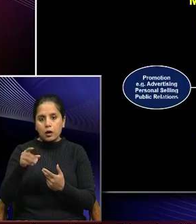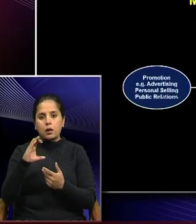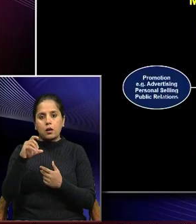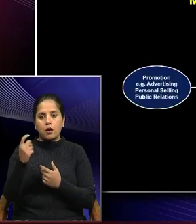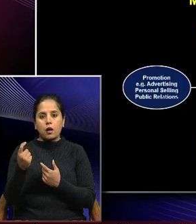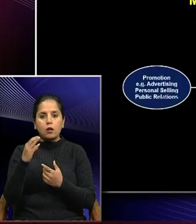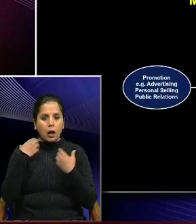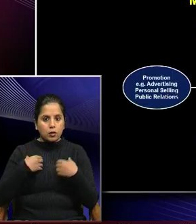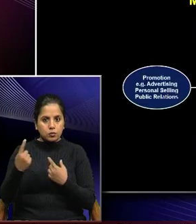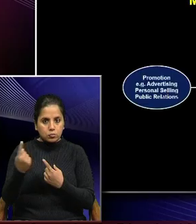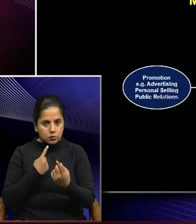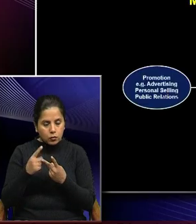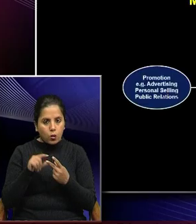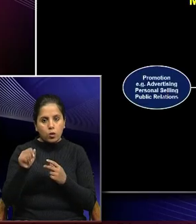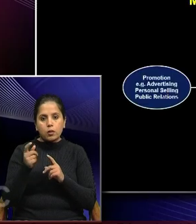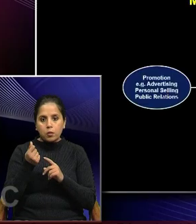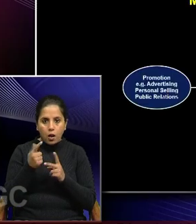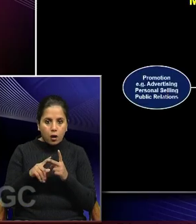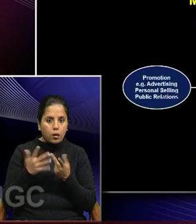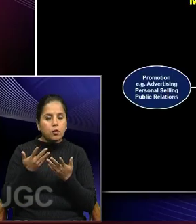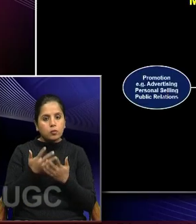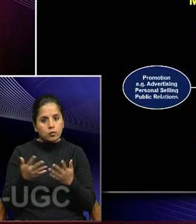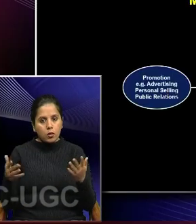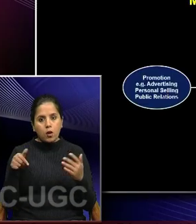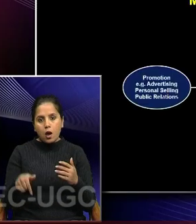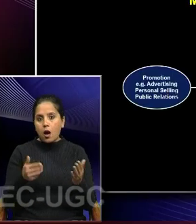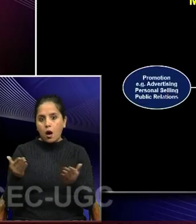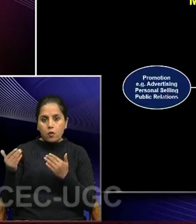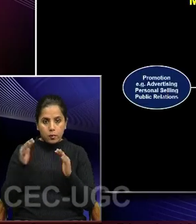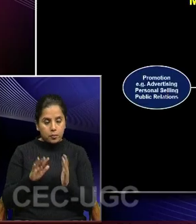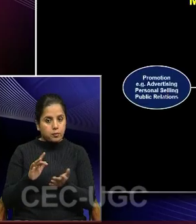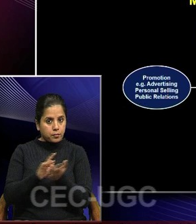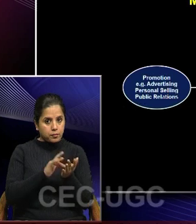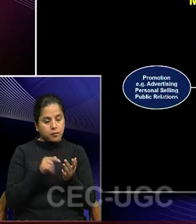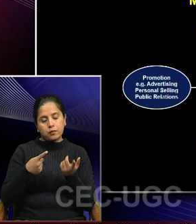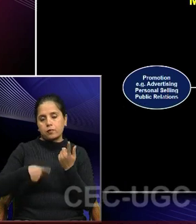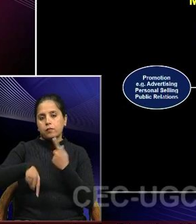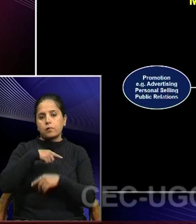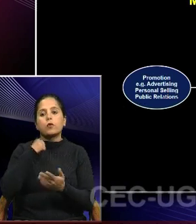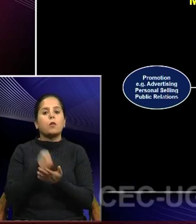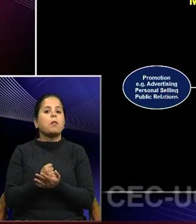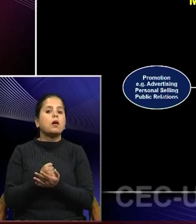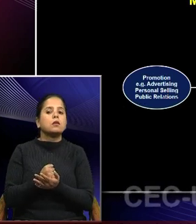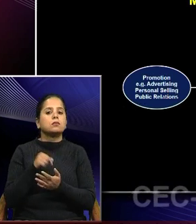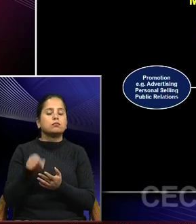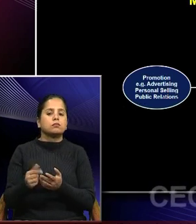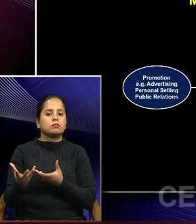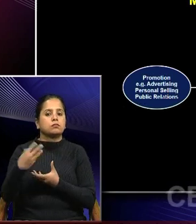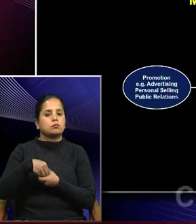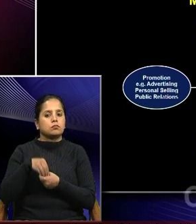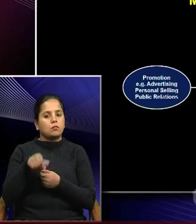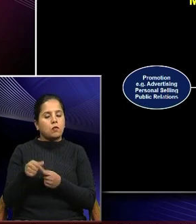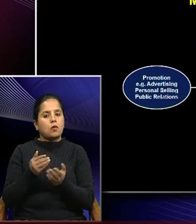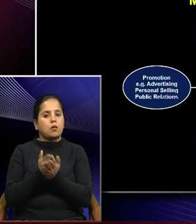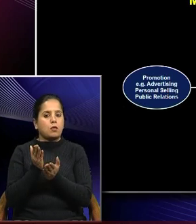the product, about its price or its availability, that is the place, then we should be integrated in our approach.